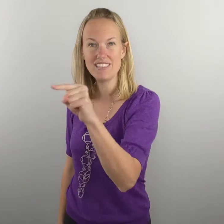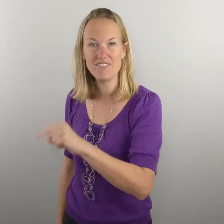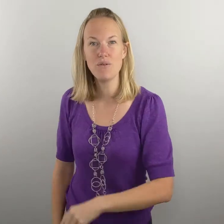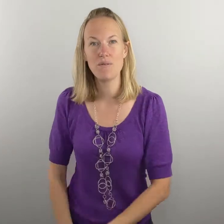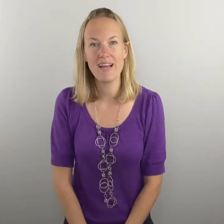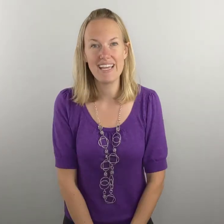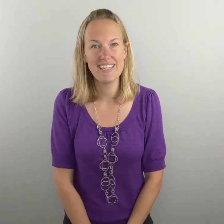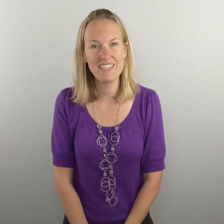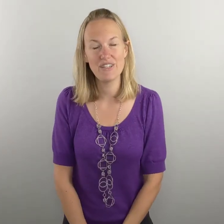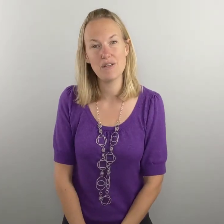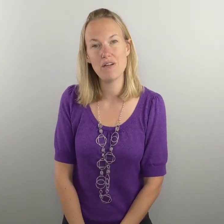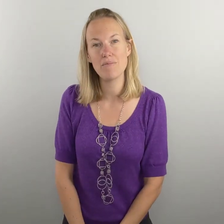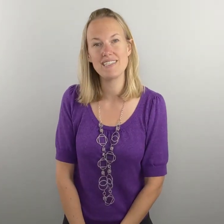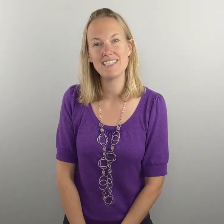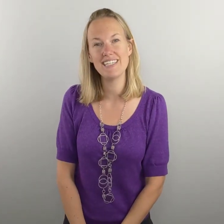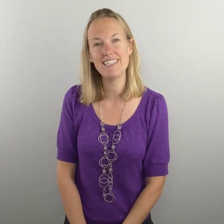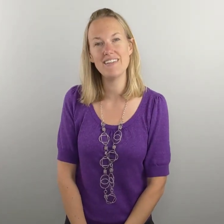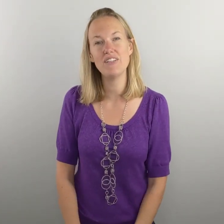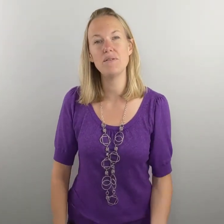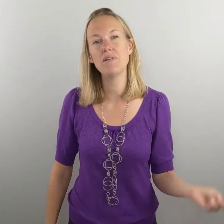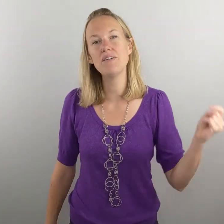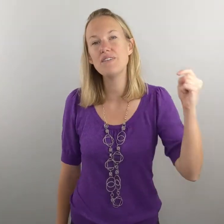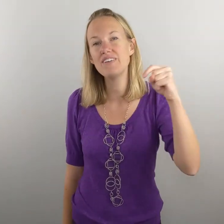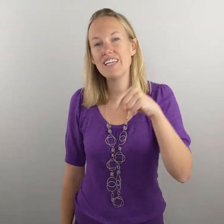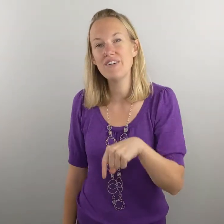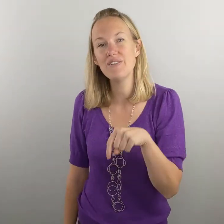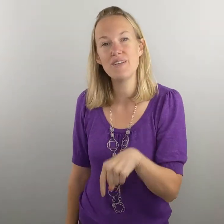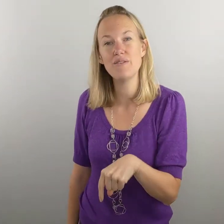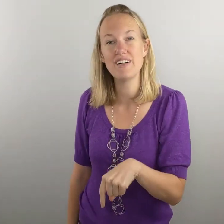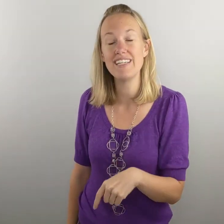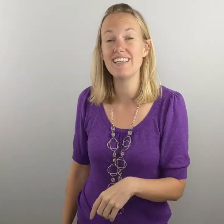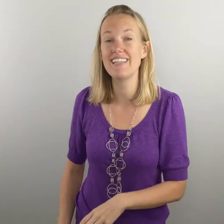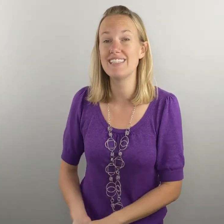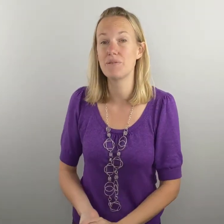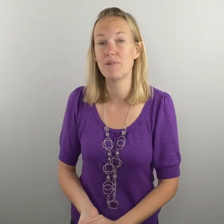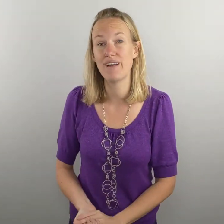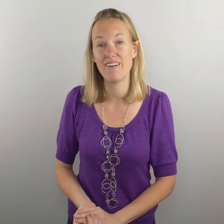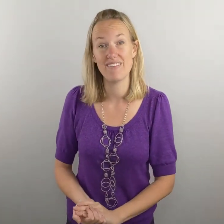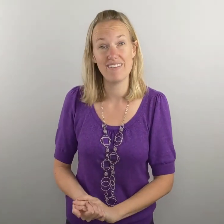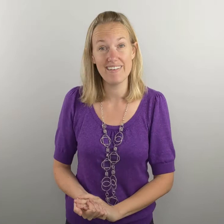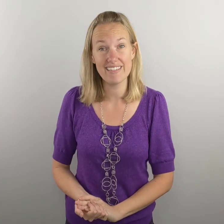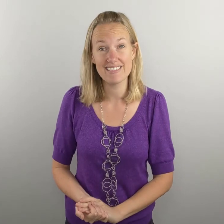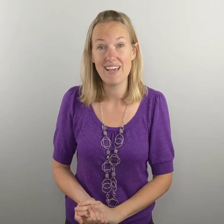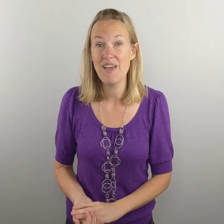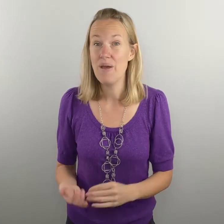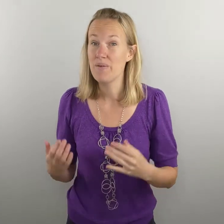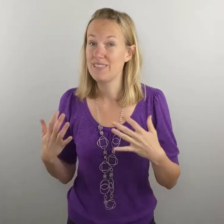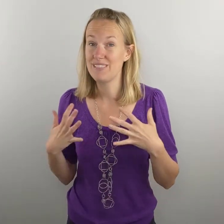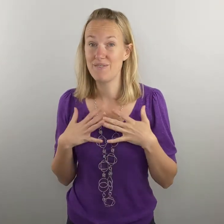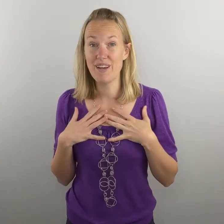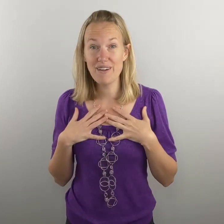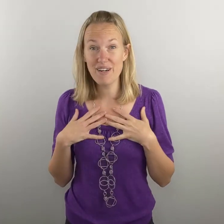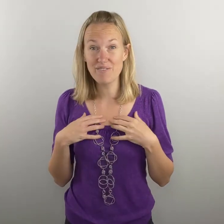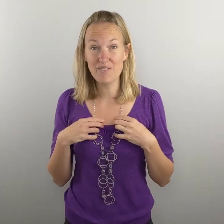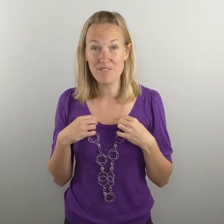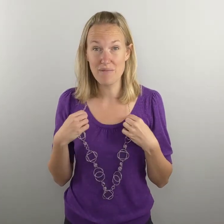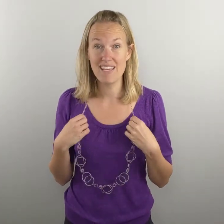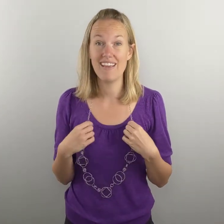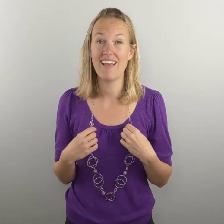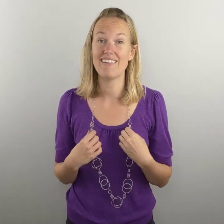you were right-handed, you're going to mirror my sign. If you look below the video, you'll find a link to print off the lyrics, which is very helpful for me and